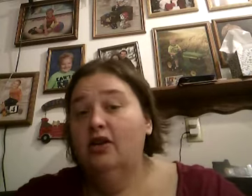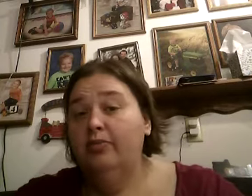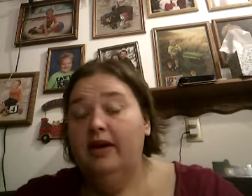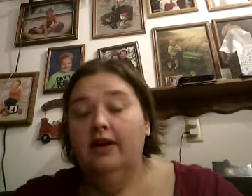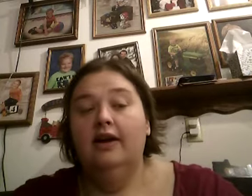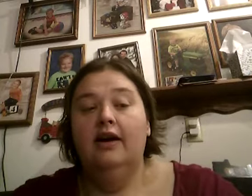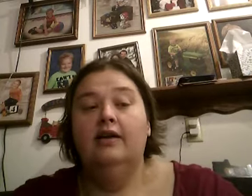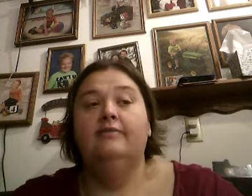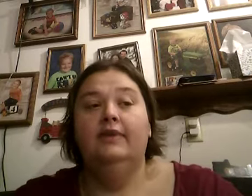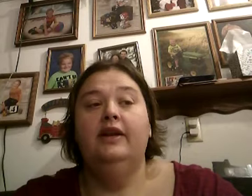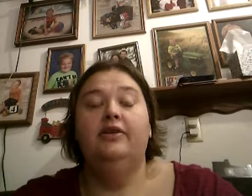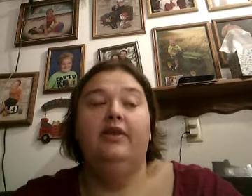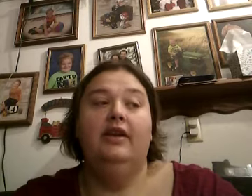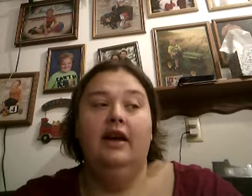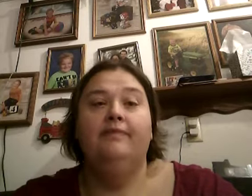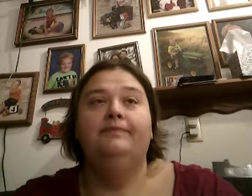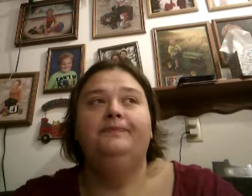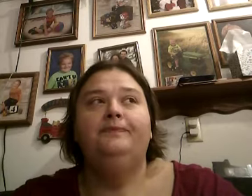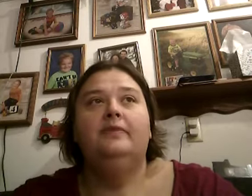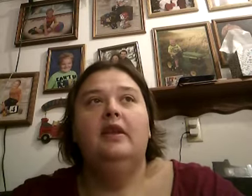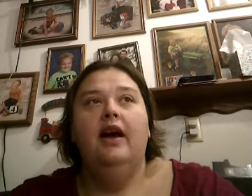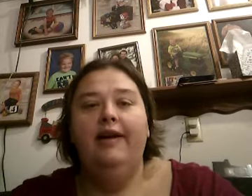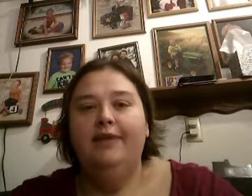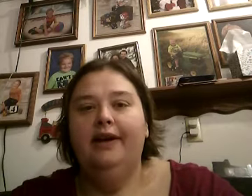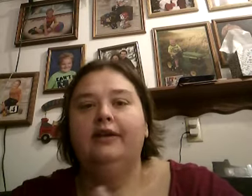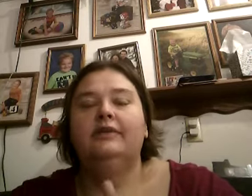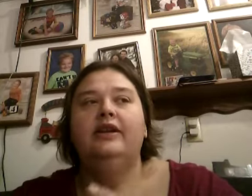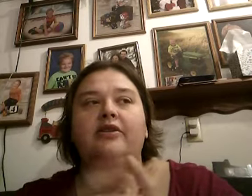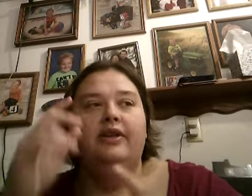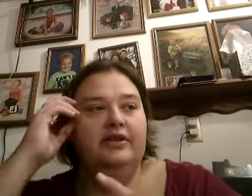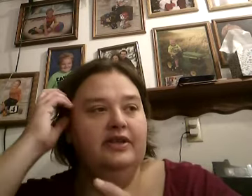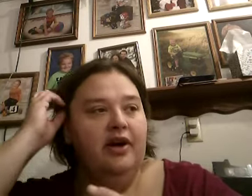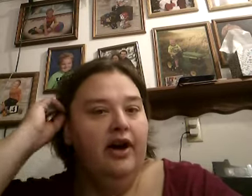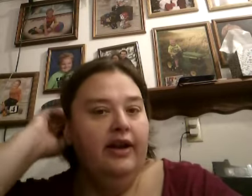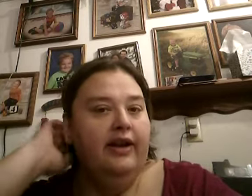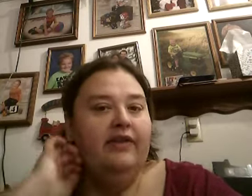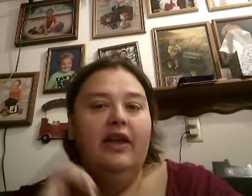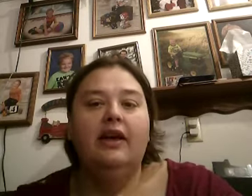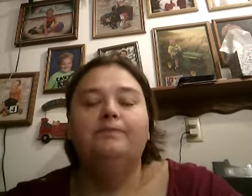coping. I know that I'm there. I know that she's gone and everything, and